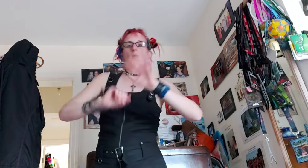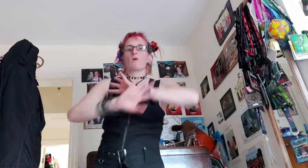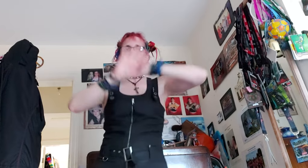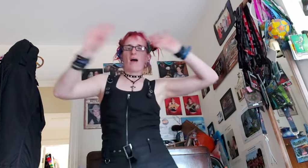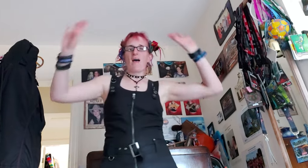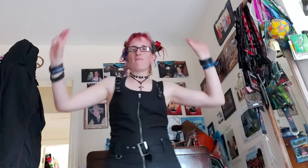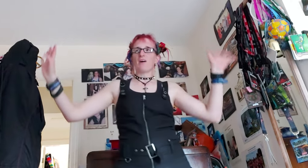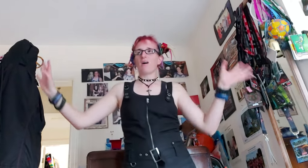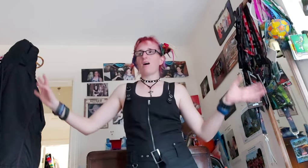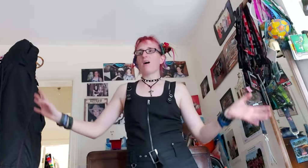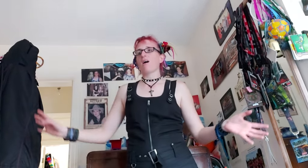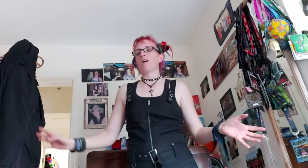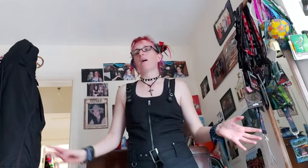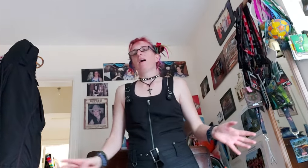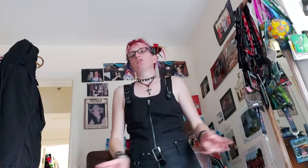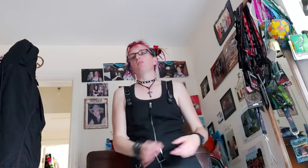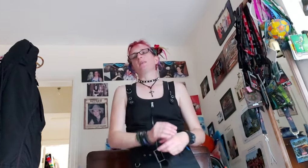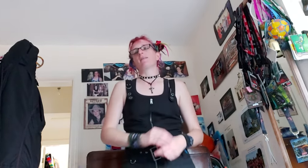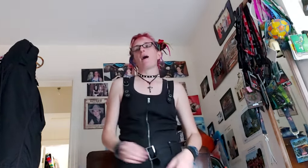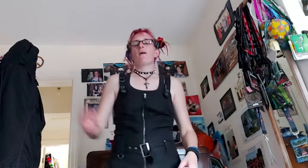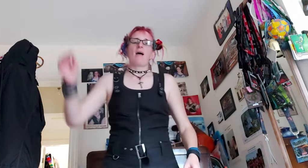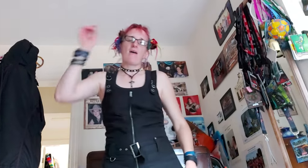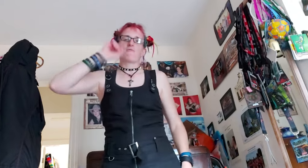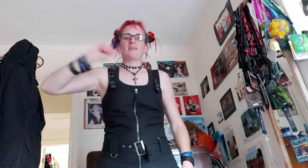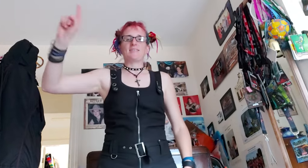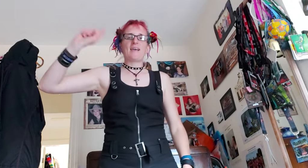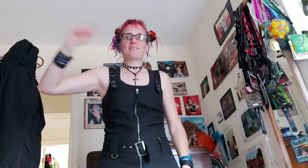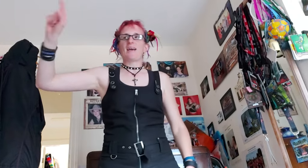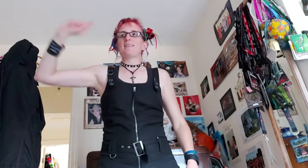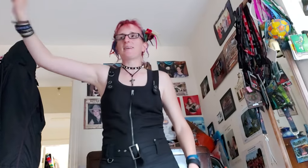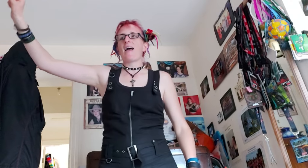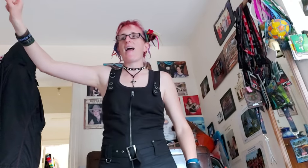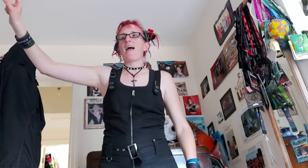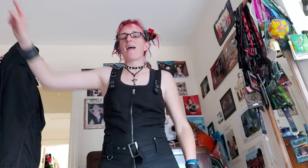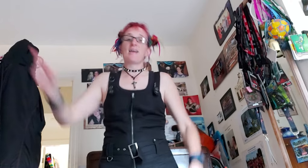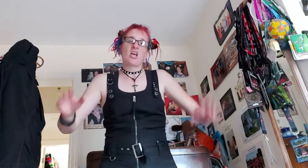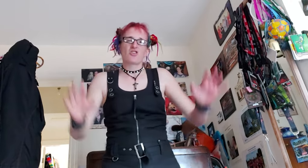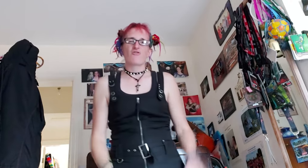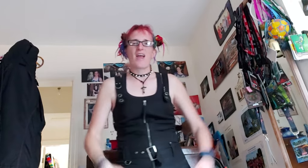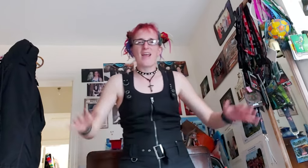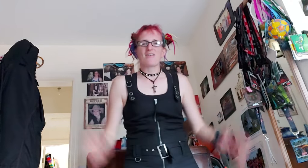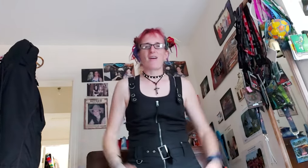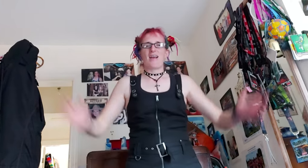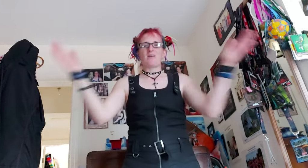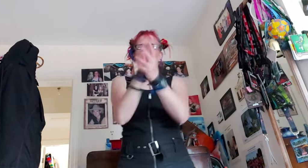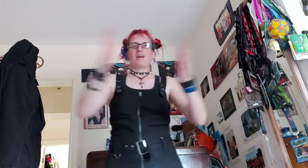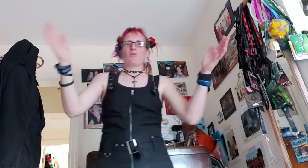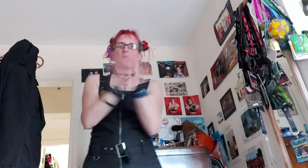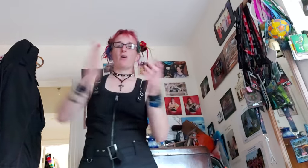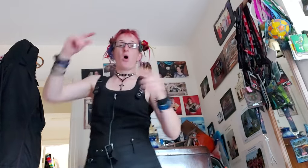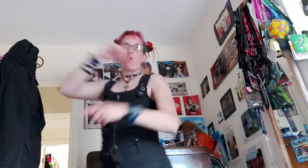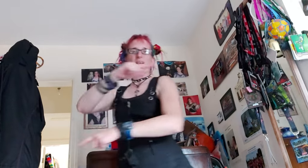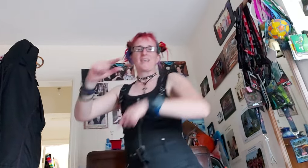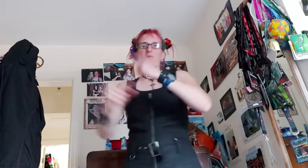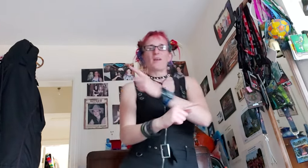will forever. Choose him now every day, day, day. Great, great, real, real, wicked,